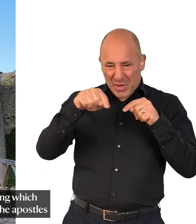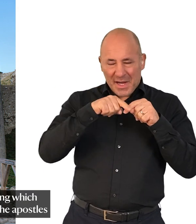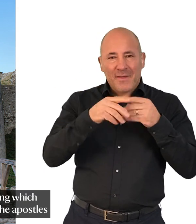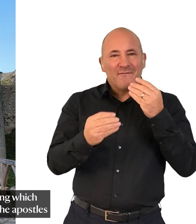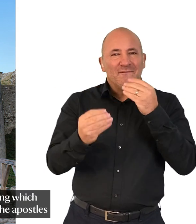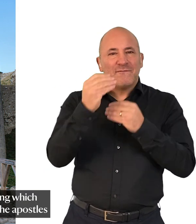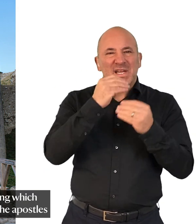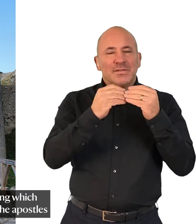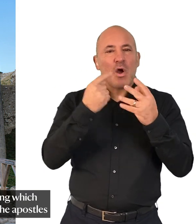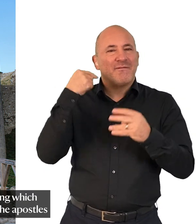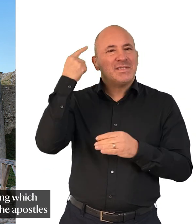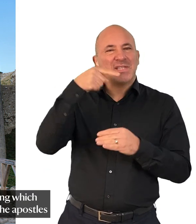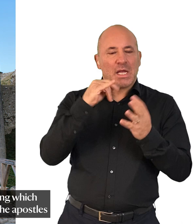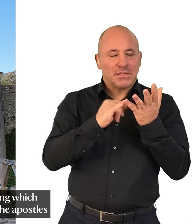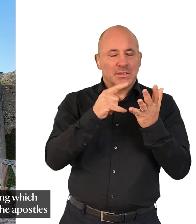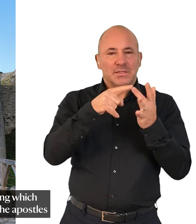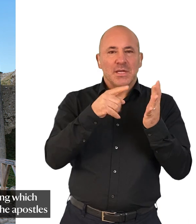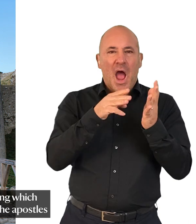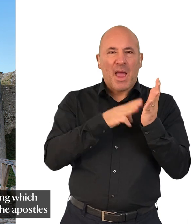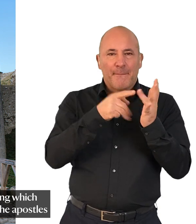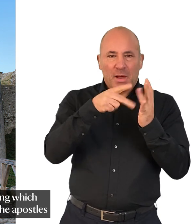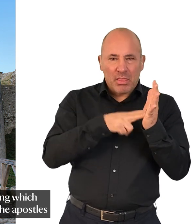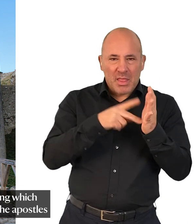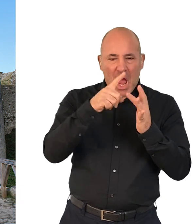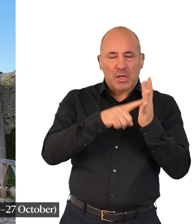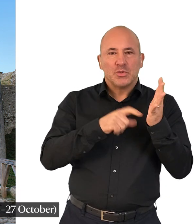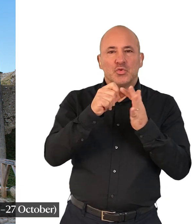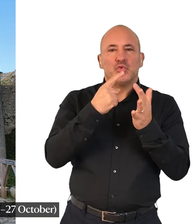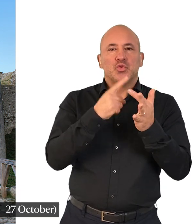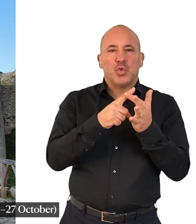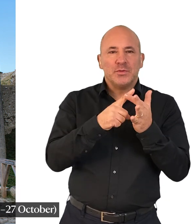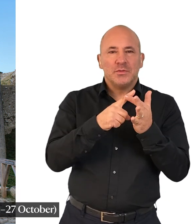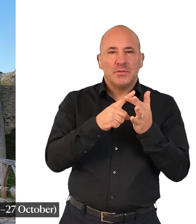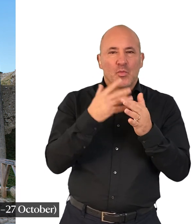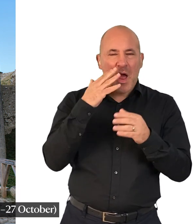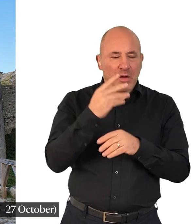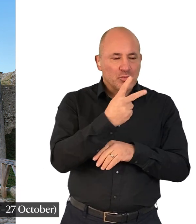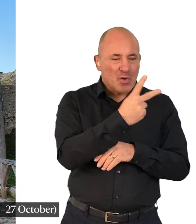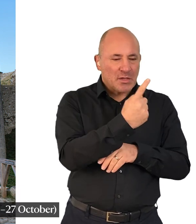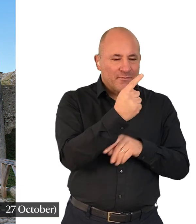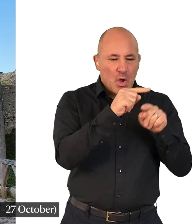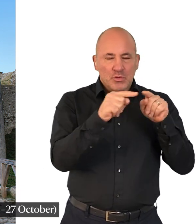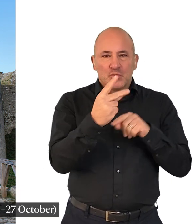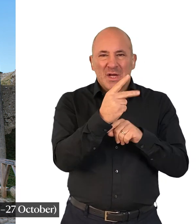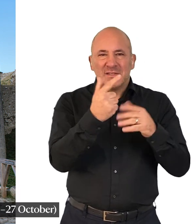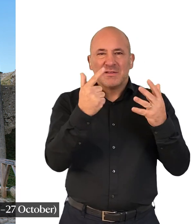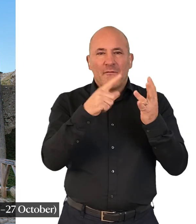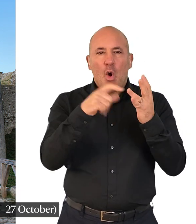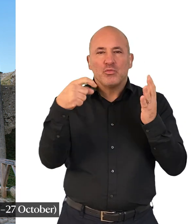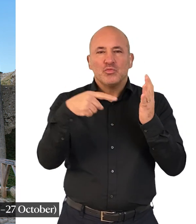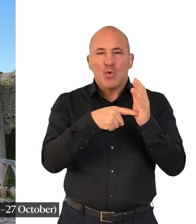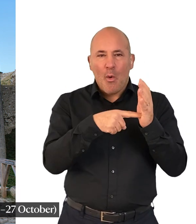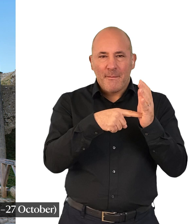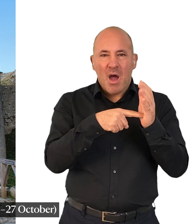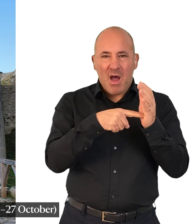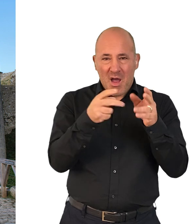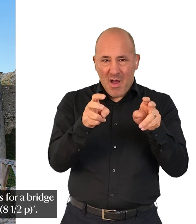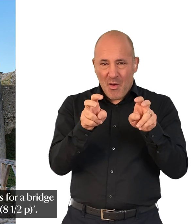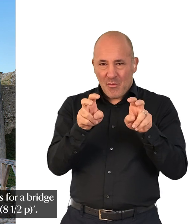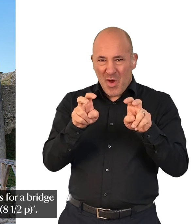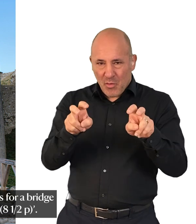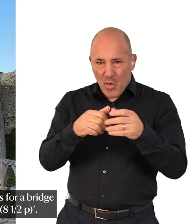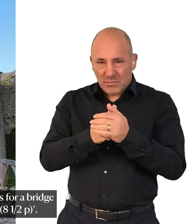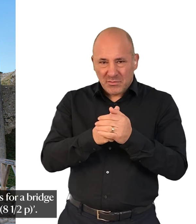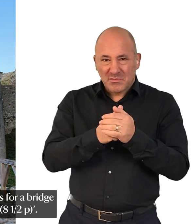The week during which was the Feast of the Apostles, Simon and Jude, 21st to the 27th of October.